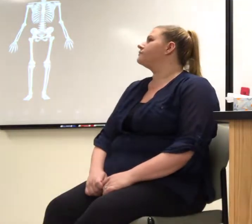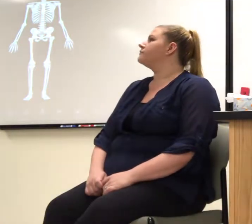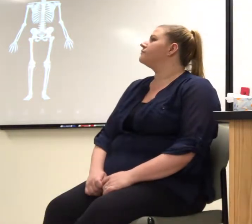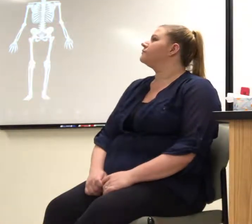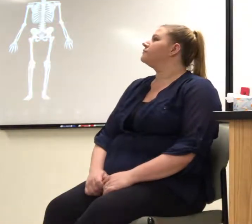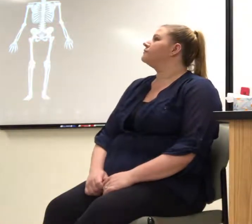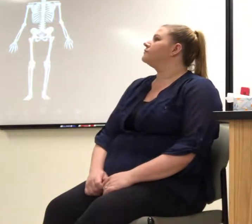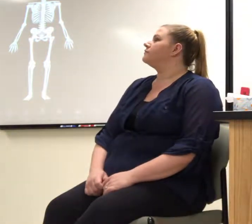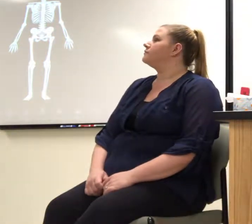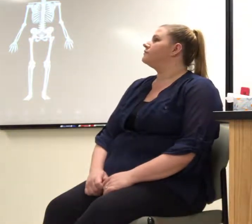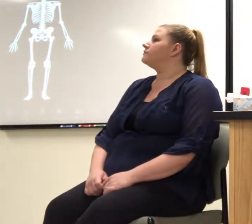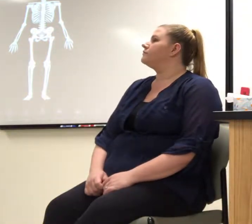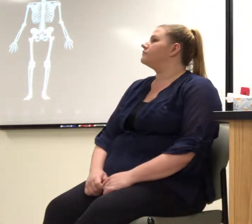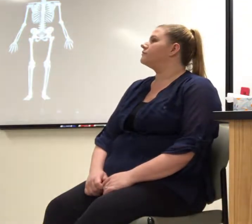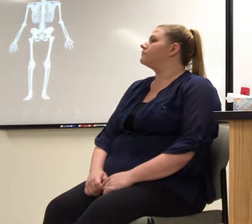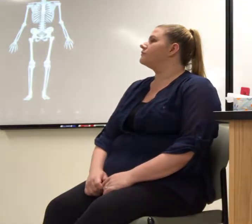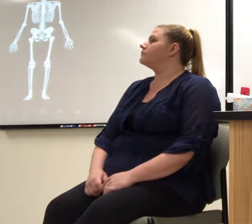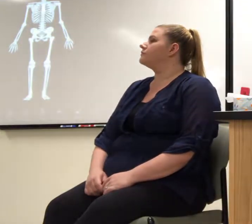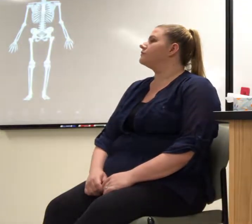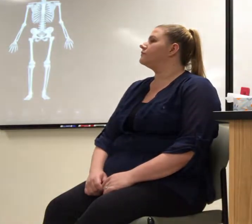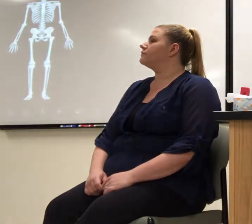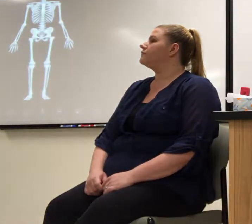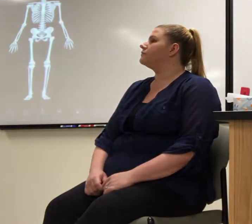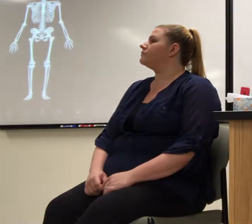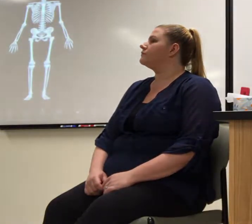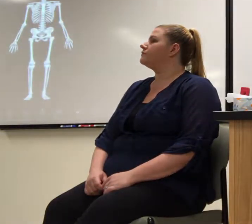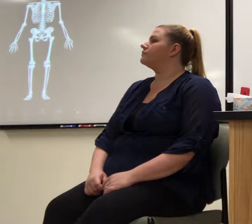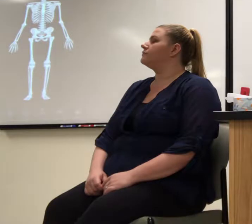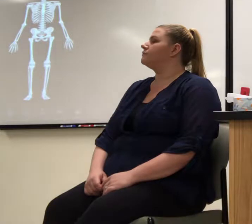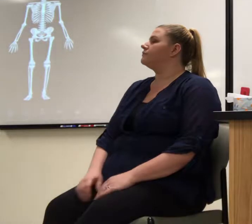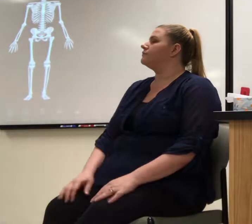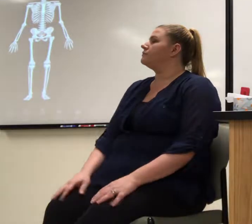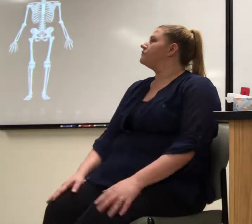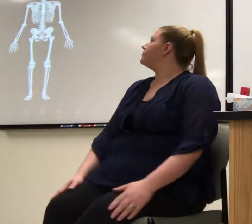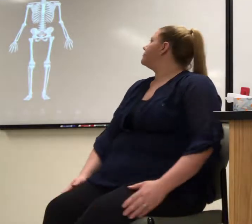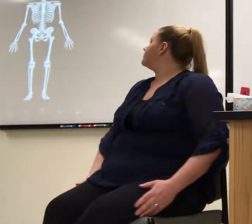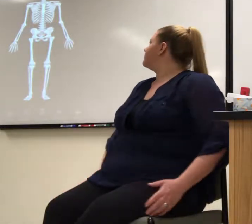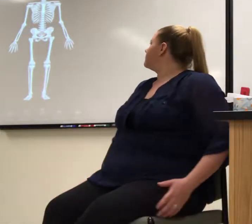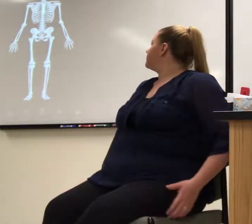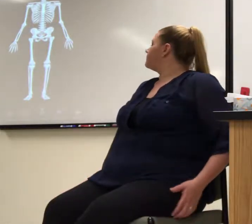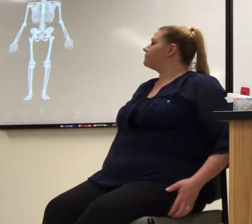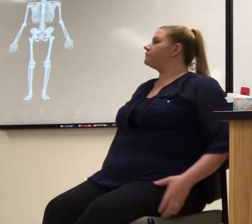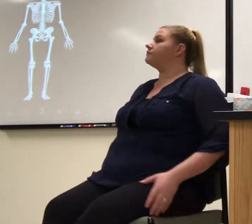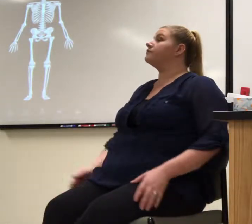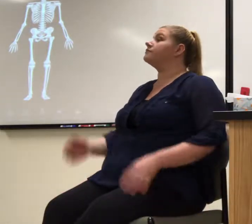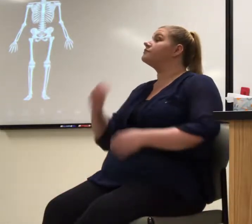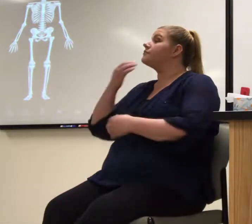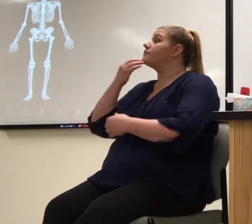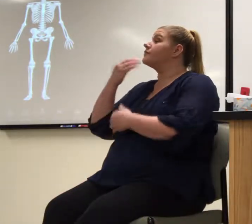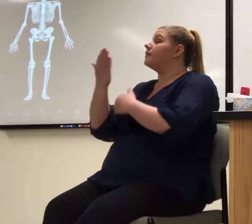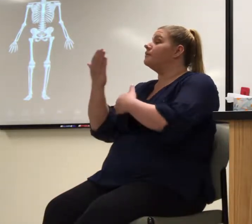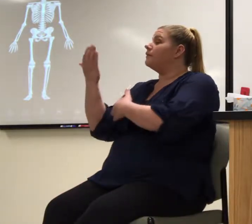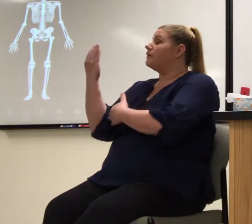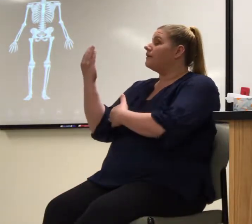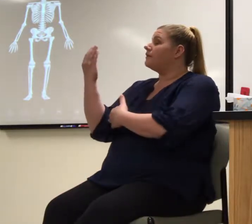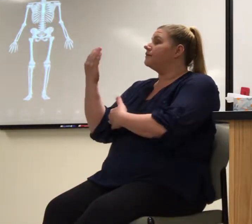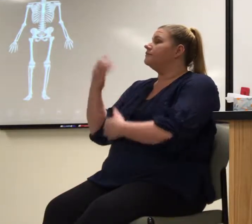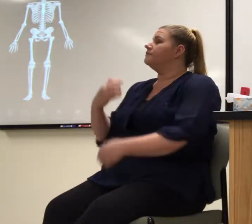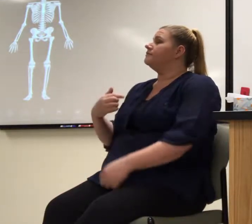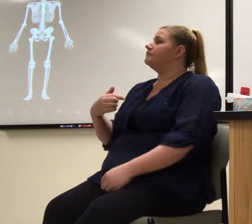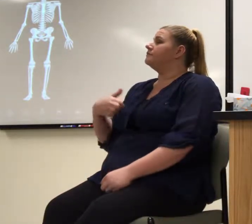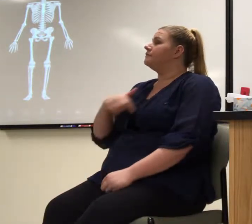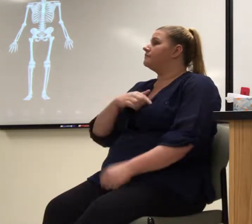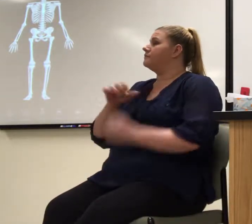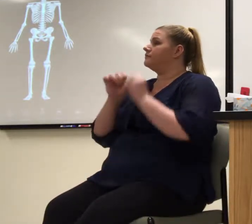I did go in here. Right there. Right off. All right, good morning. We'll continue on with